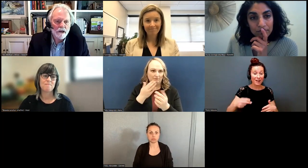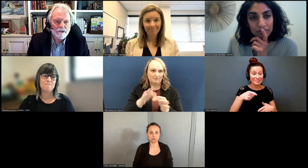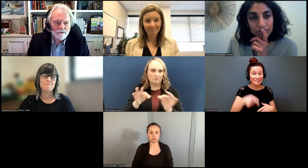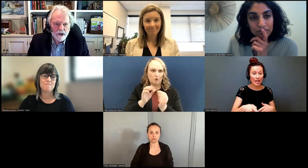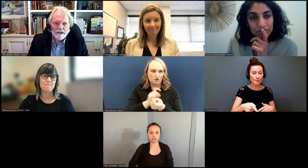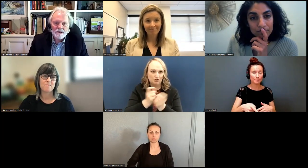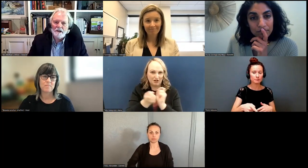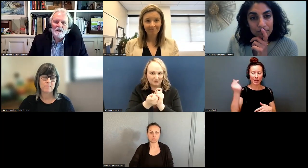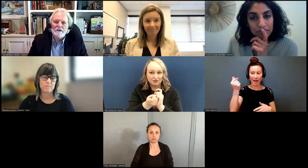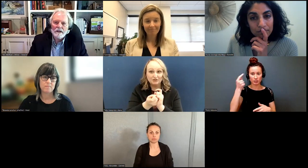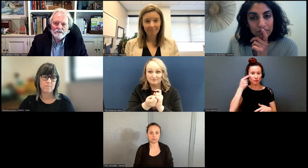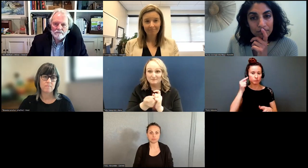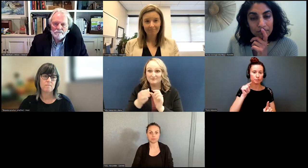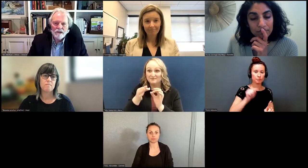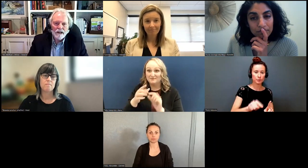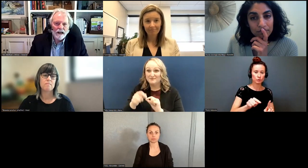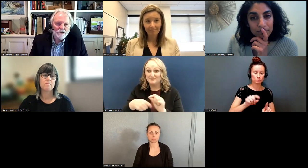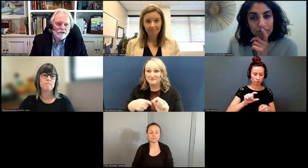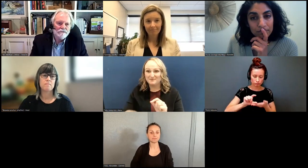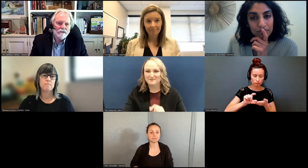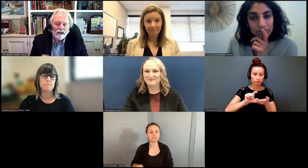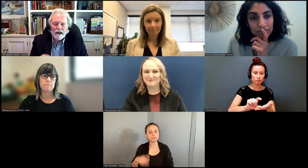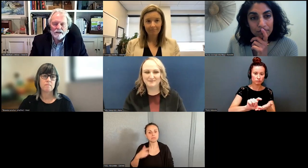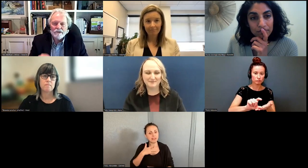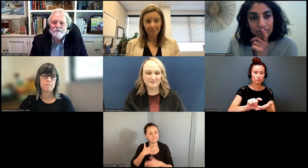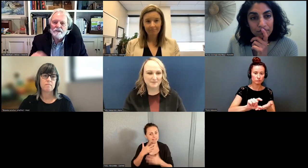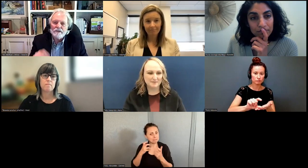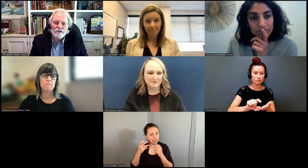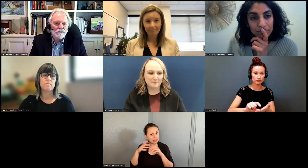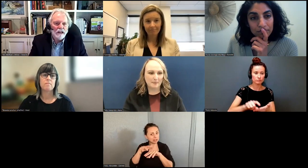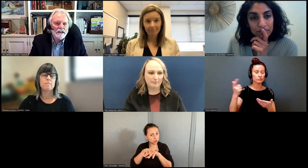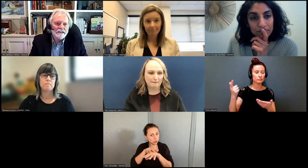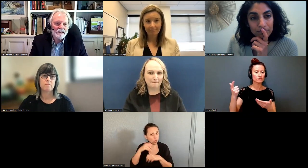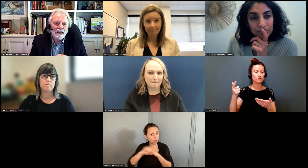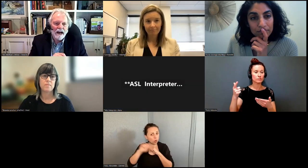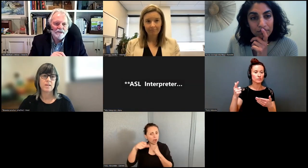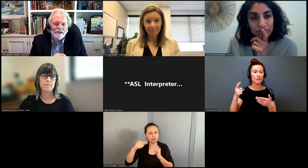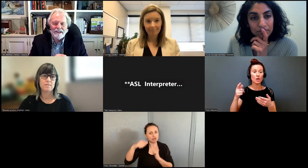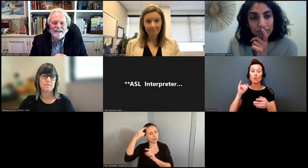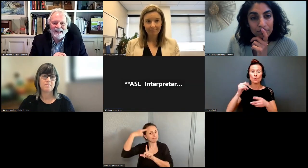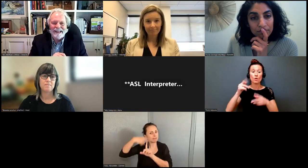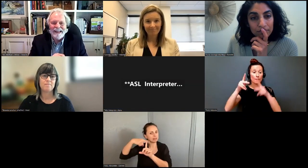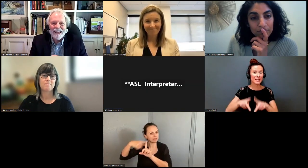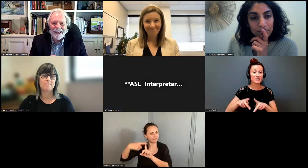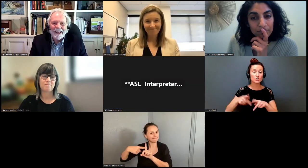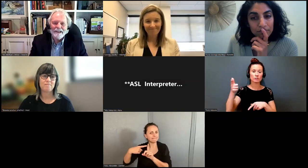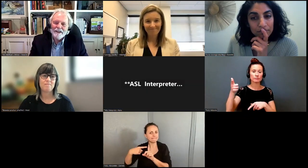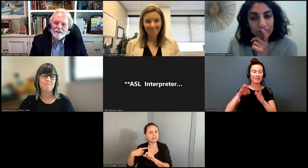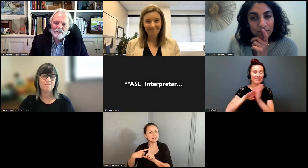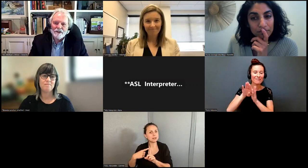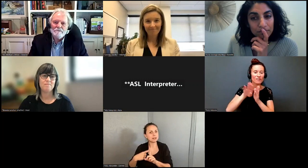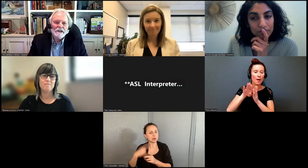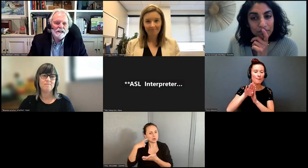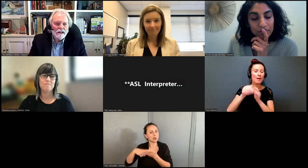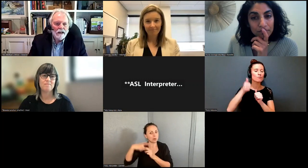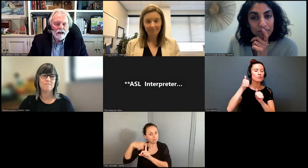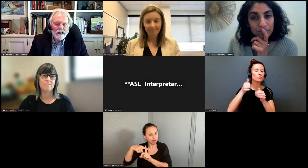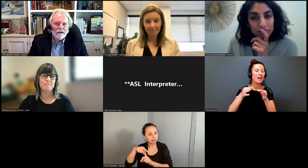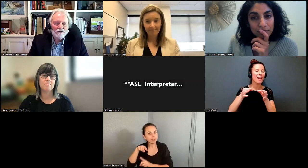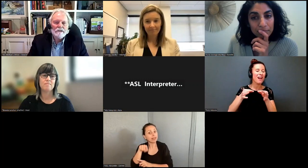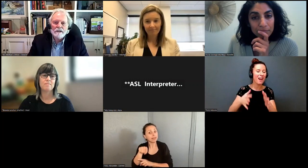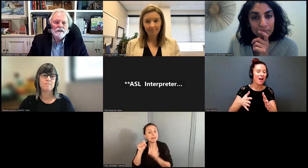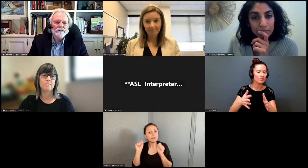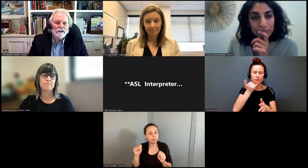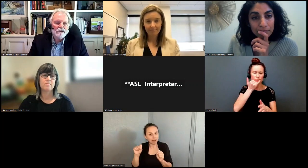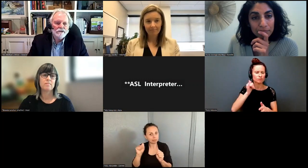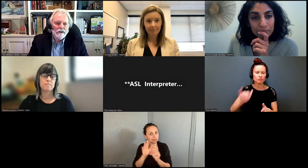slow pace of change on a lot of things, I try to find the silver lining in the clouds. And this could be a